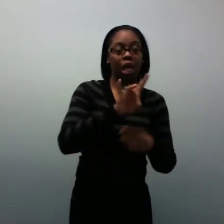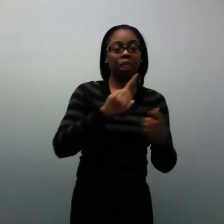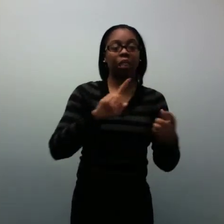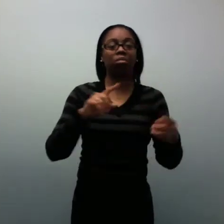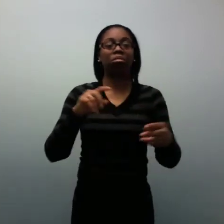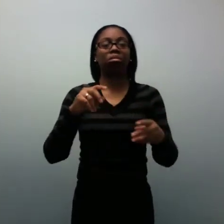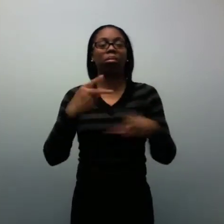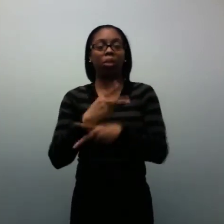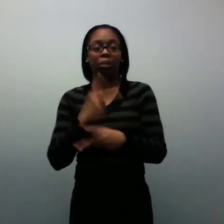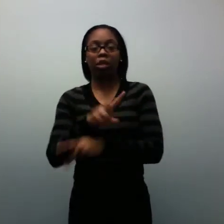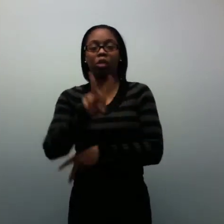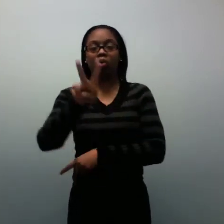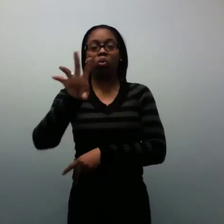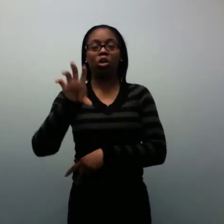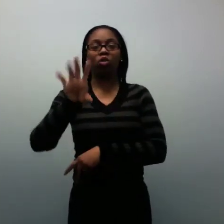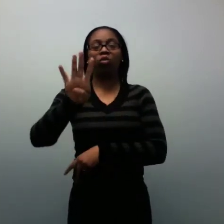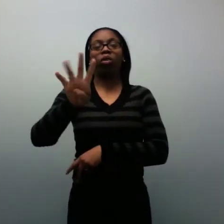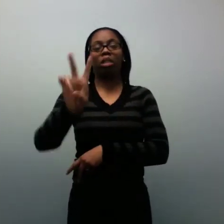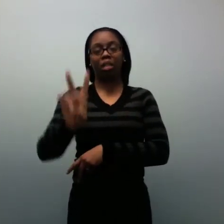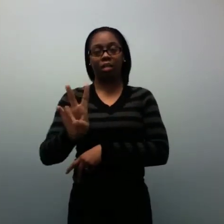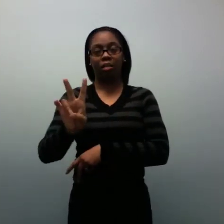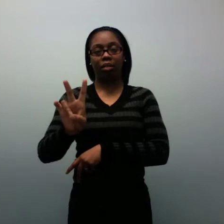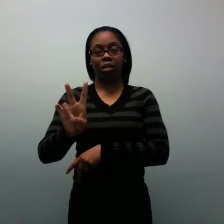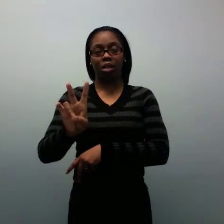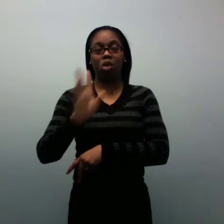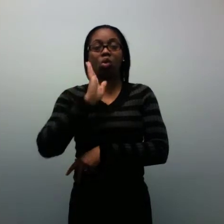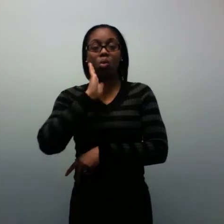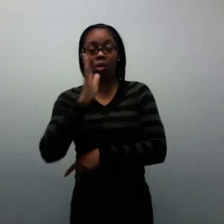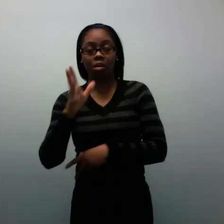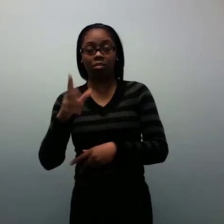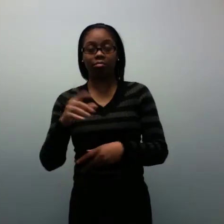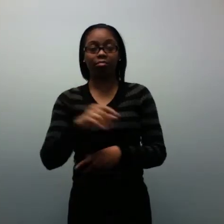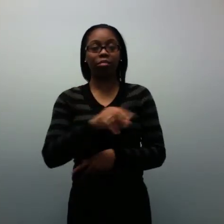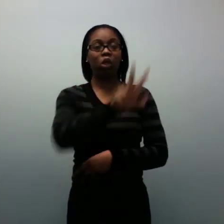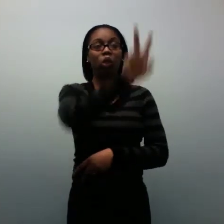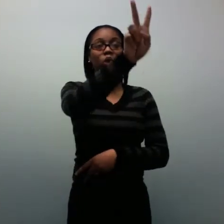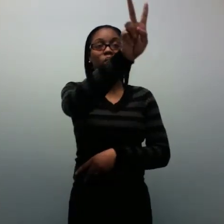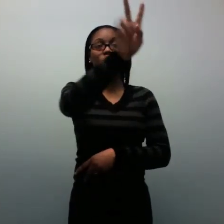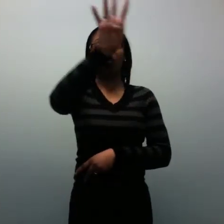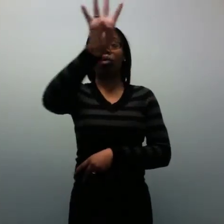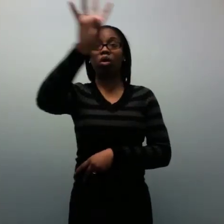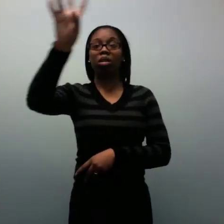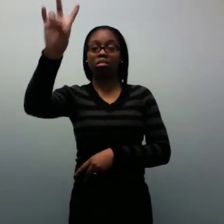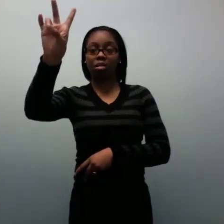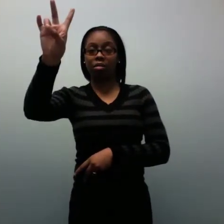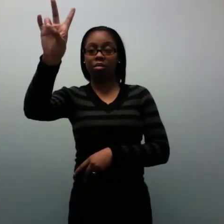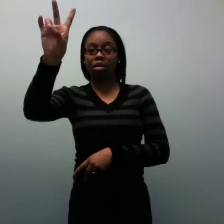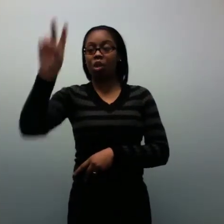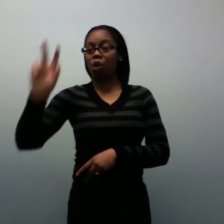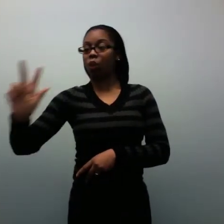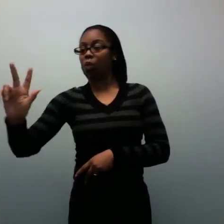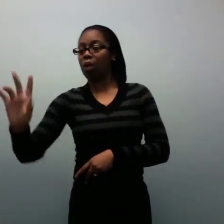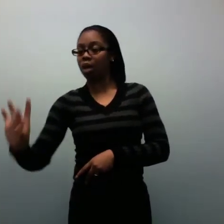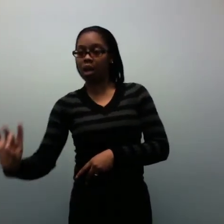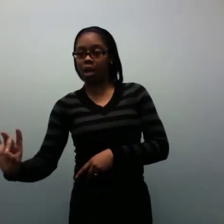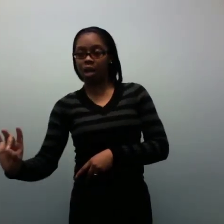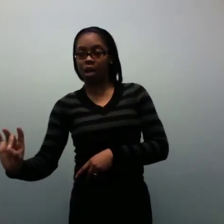247. And we put in the numbers, and then the next visual shows us actually drawing the